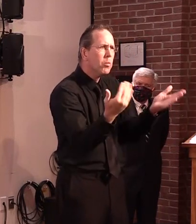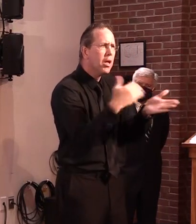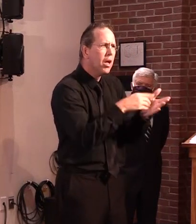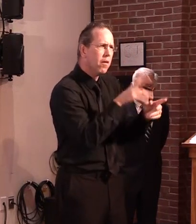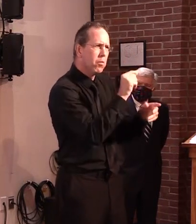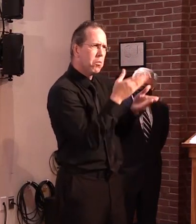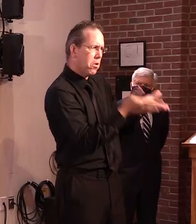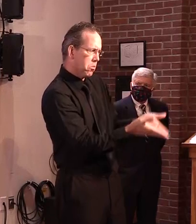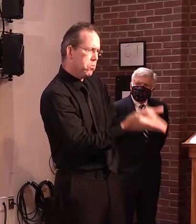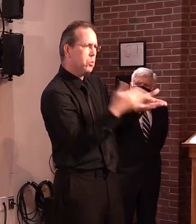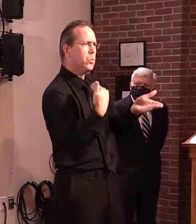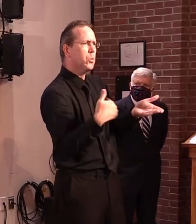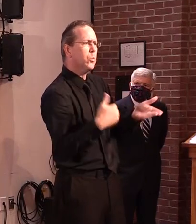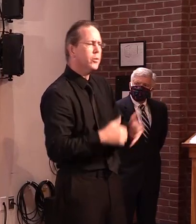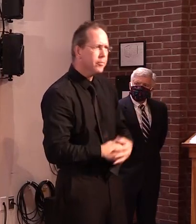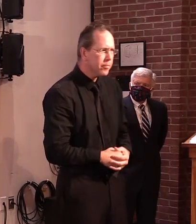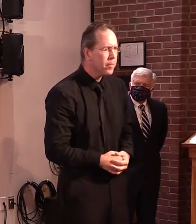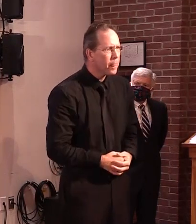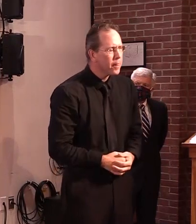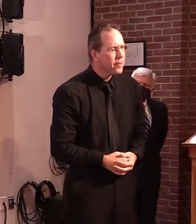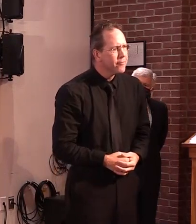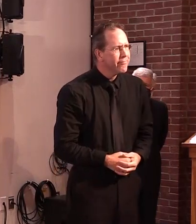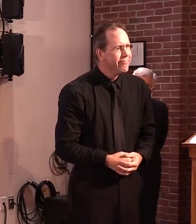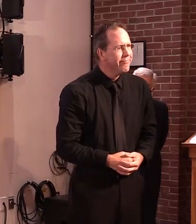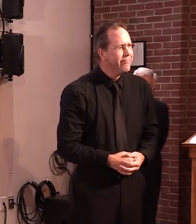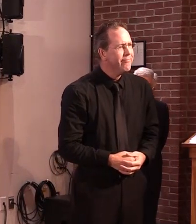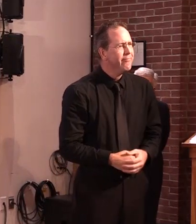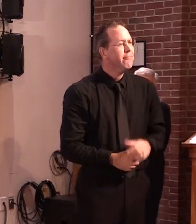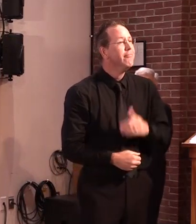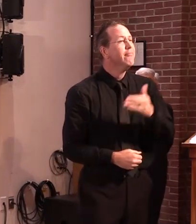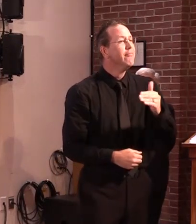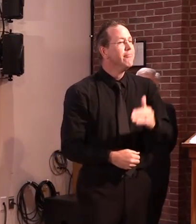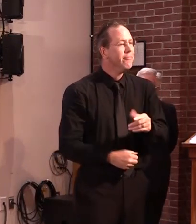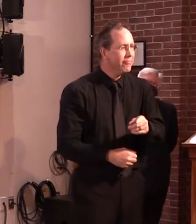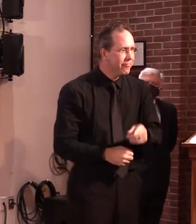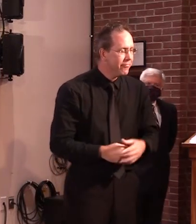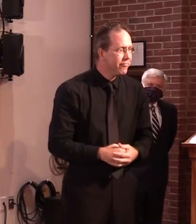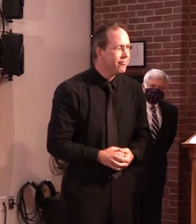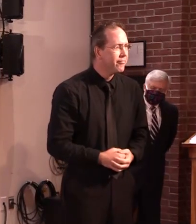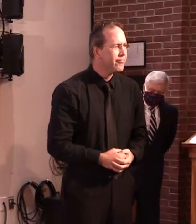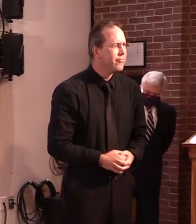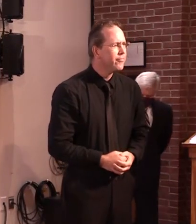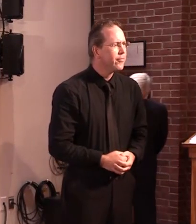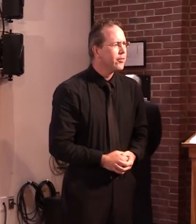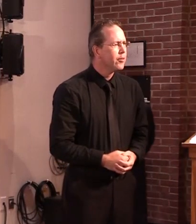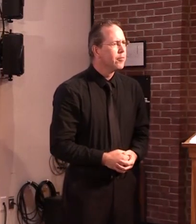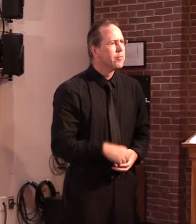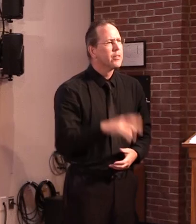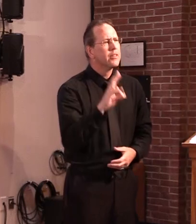Okay, thank you very much. We'll now go to Kevin from 7 Days.